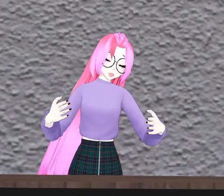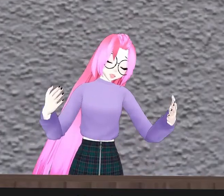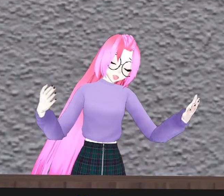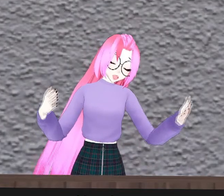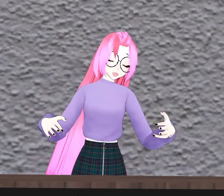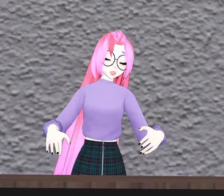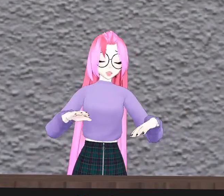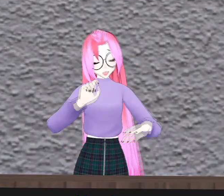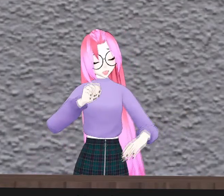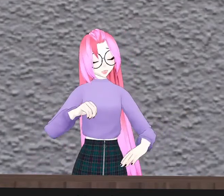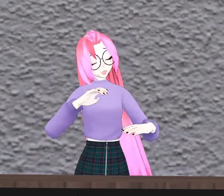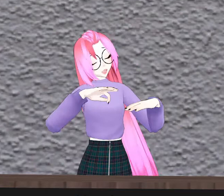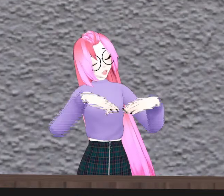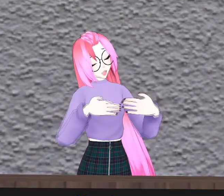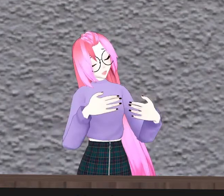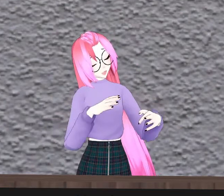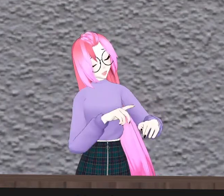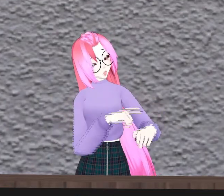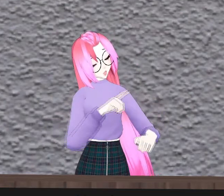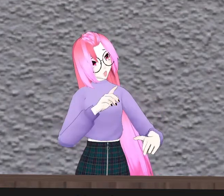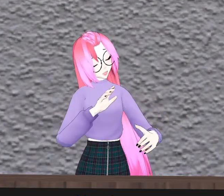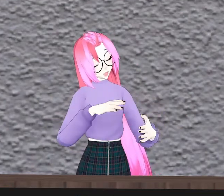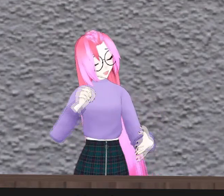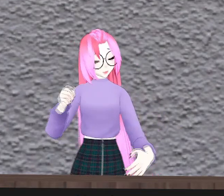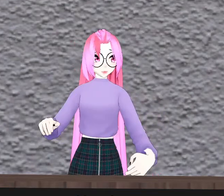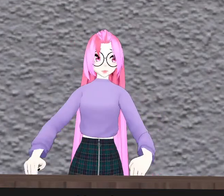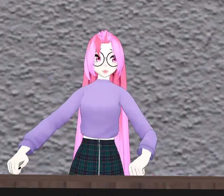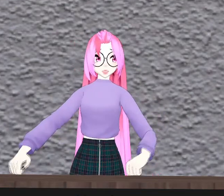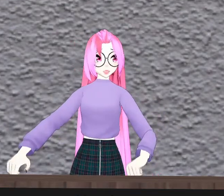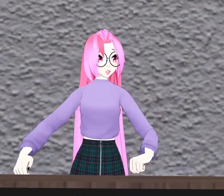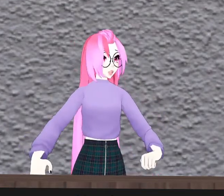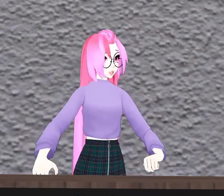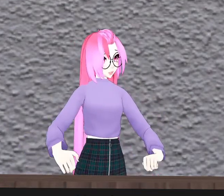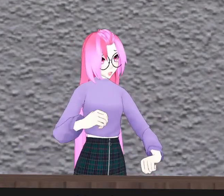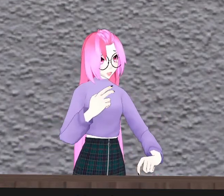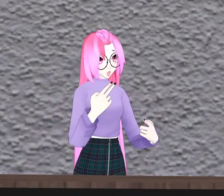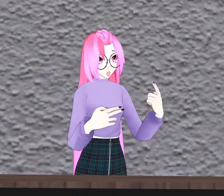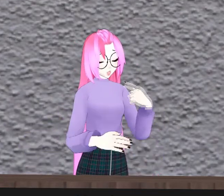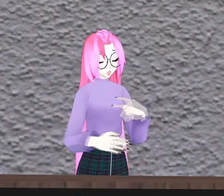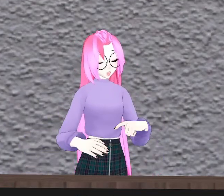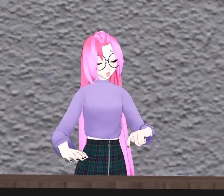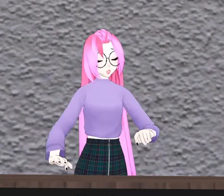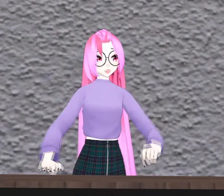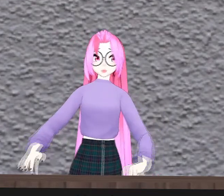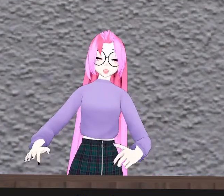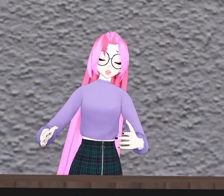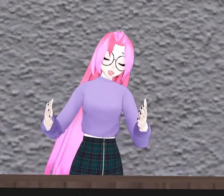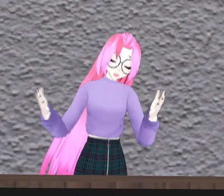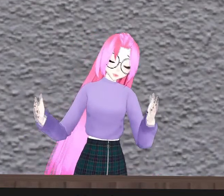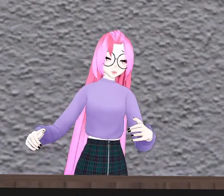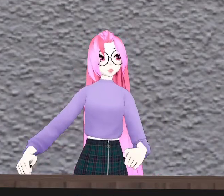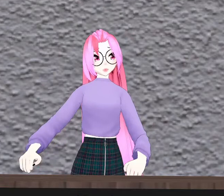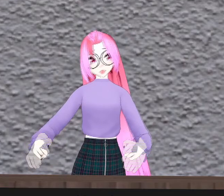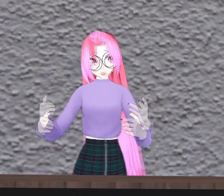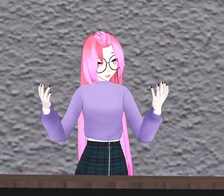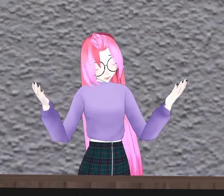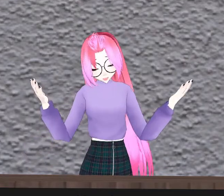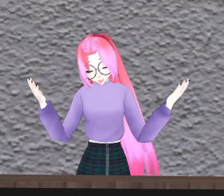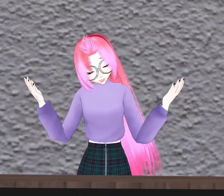Number one, just ask. Say, how long have you been learning? And if they're like, 2 days, then you're like, well, maybe I don't want to be